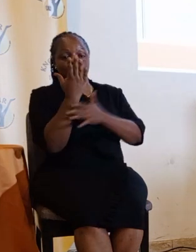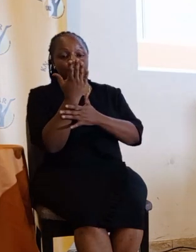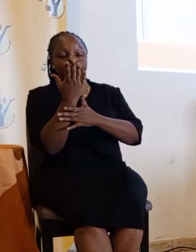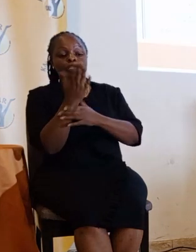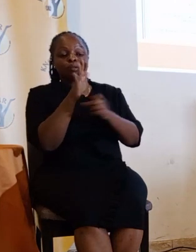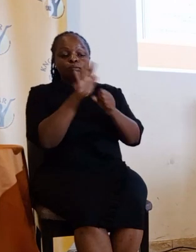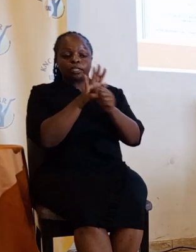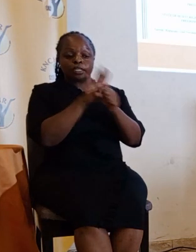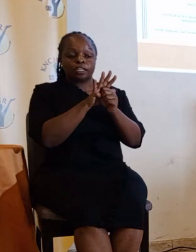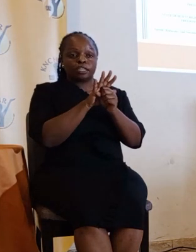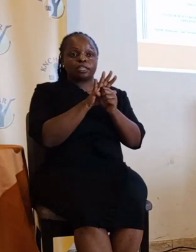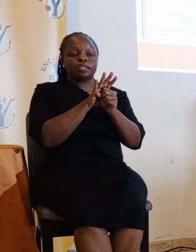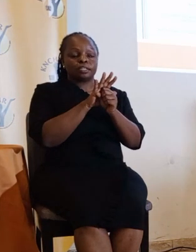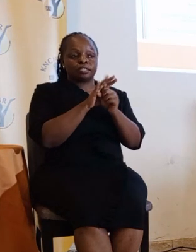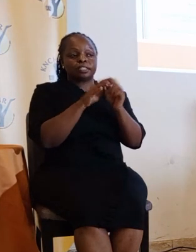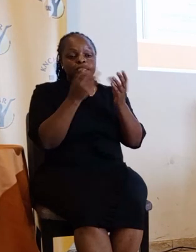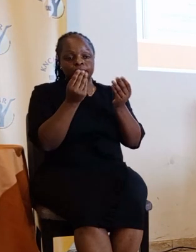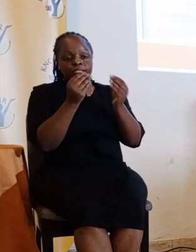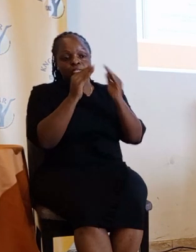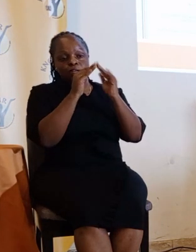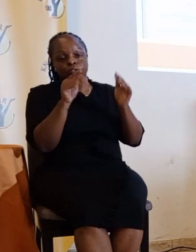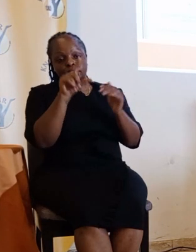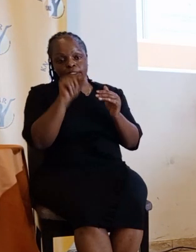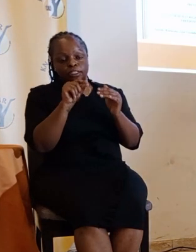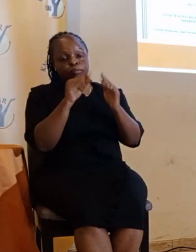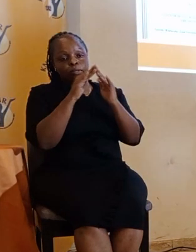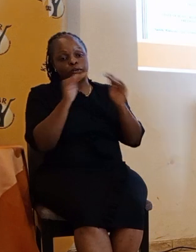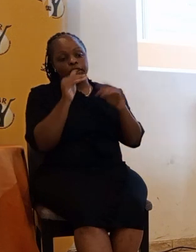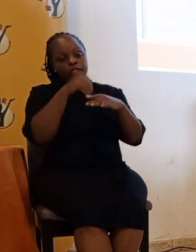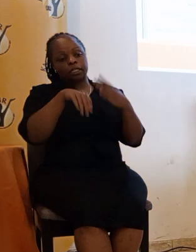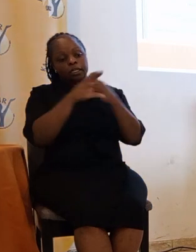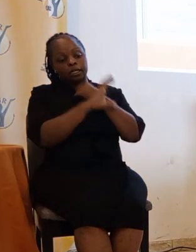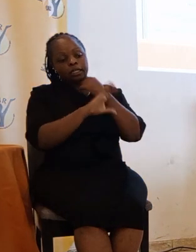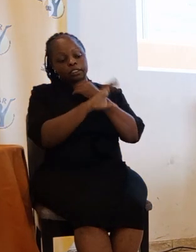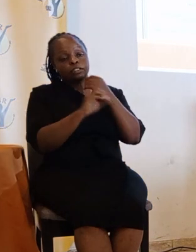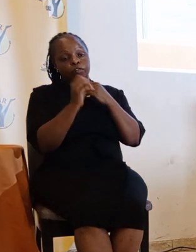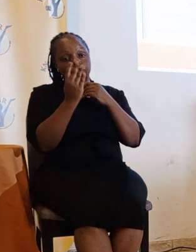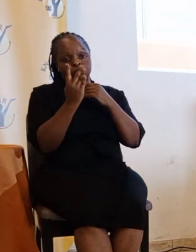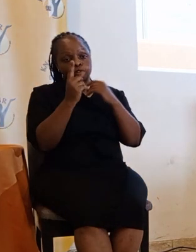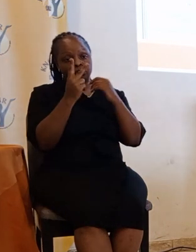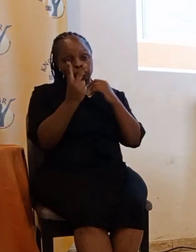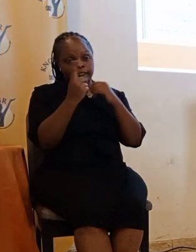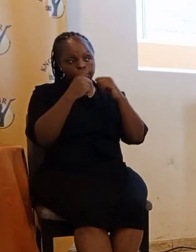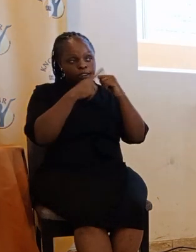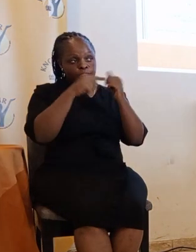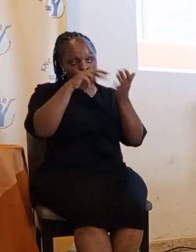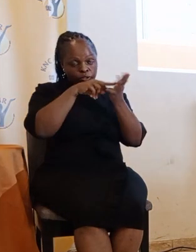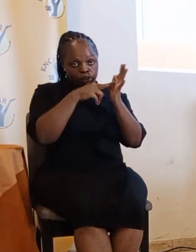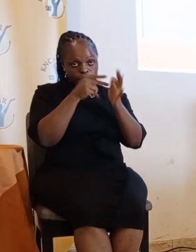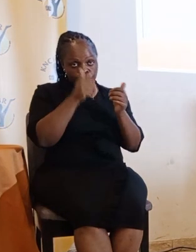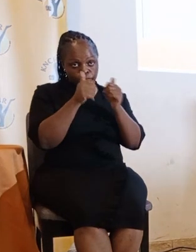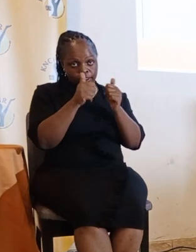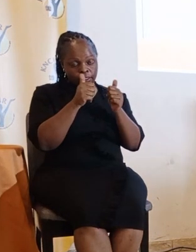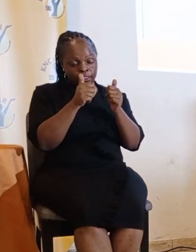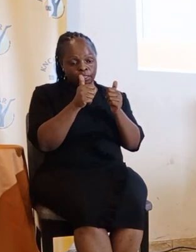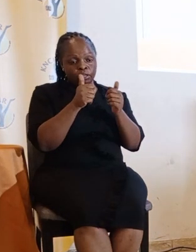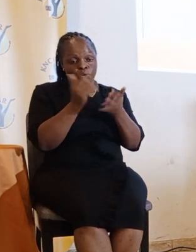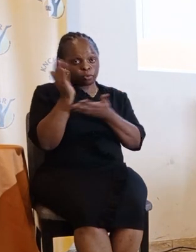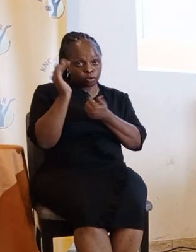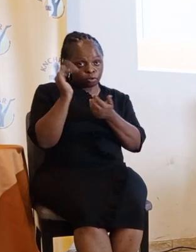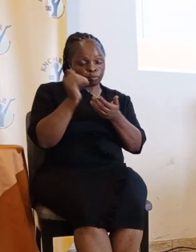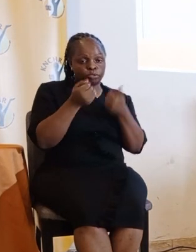affordable housing projects across the country. 426 potential projects which are set to deliver over